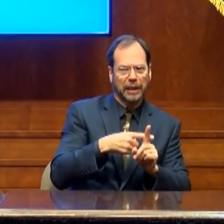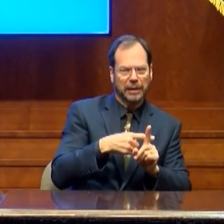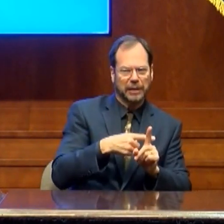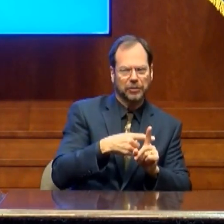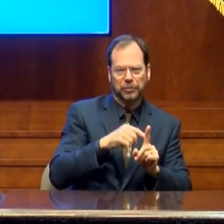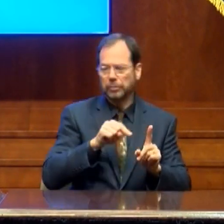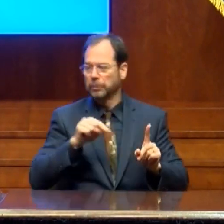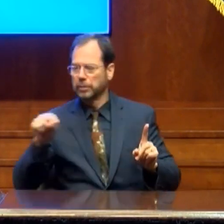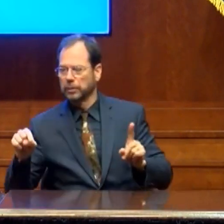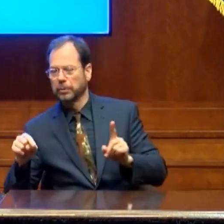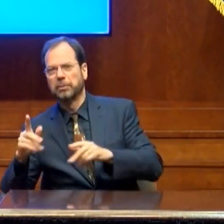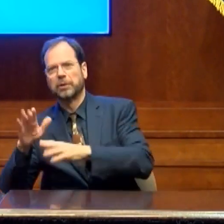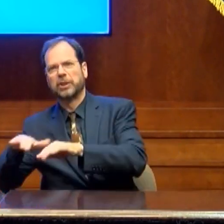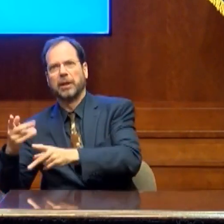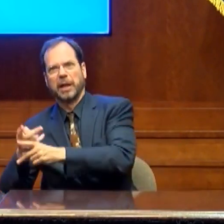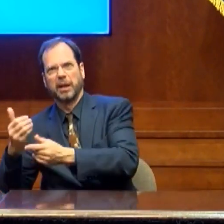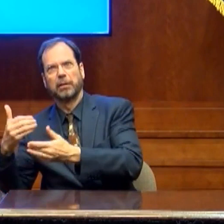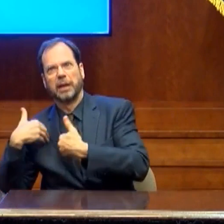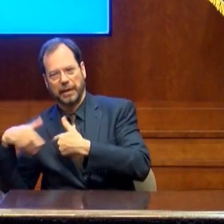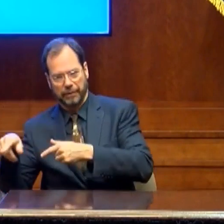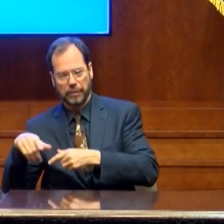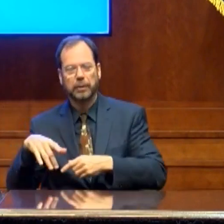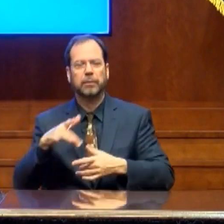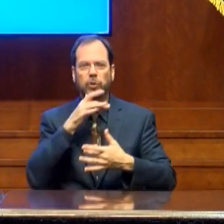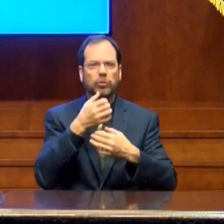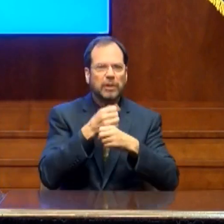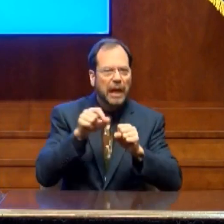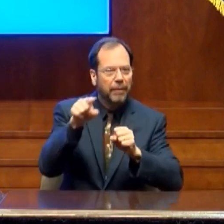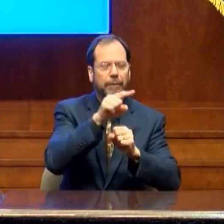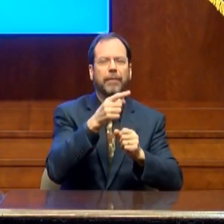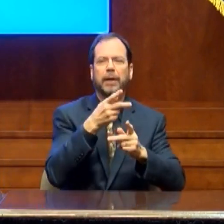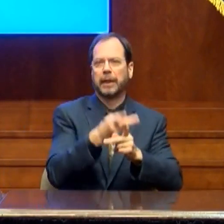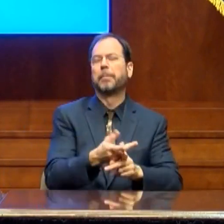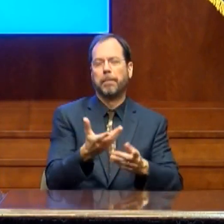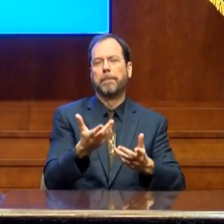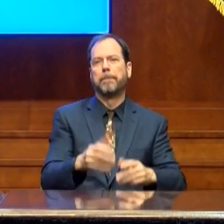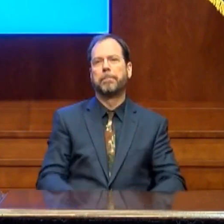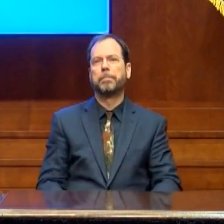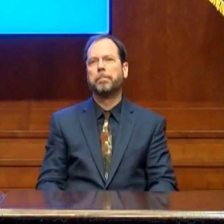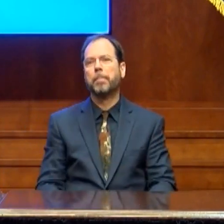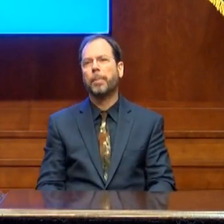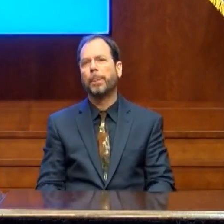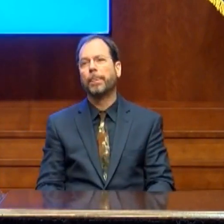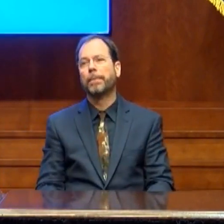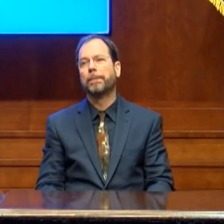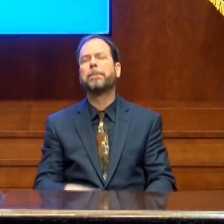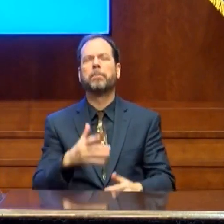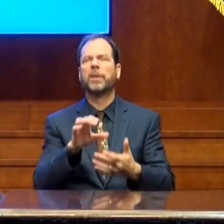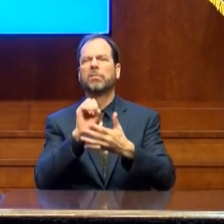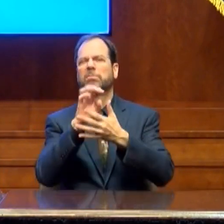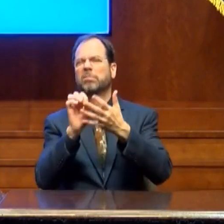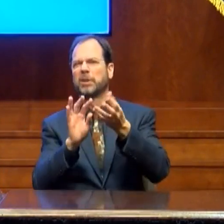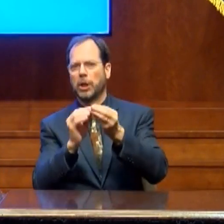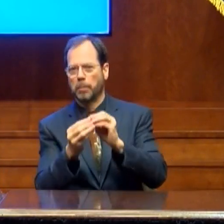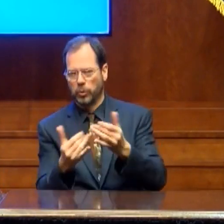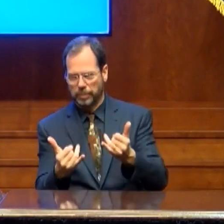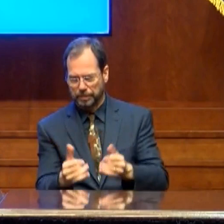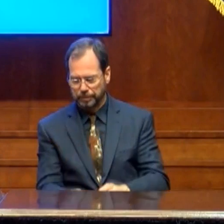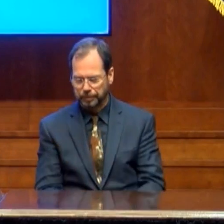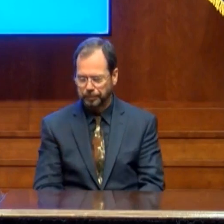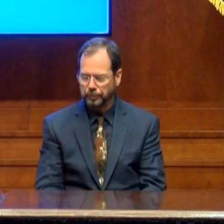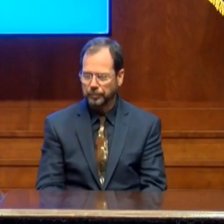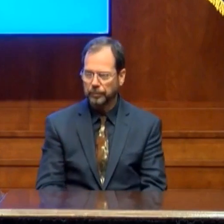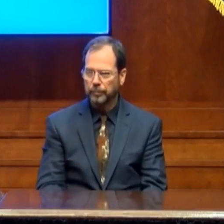services that we need to operate our state and to help people remain safe. So, some numbers.